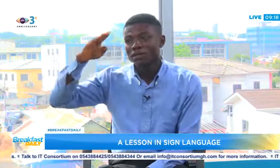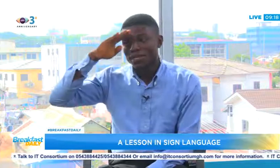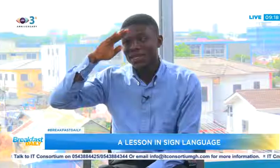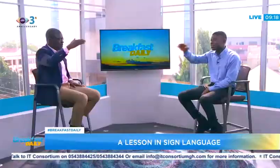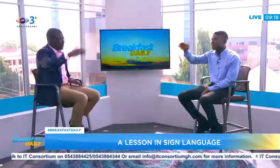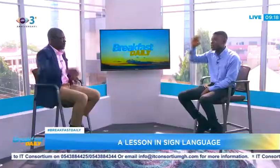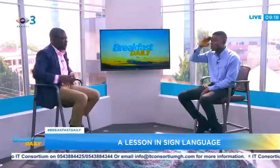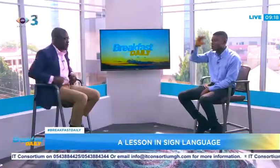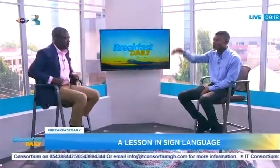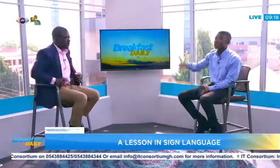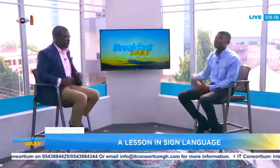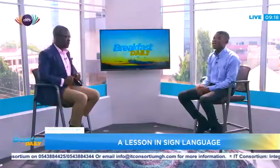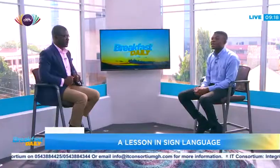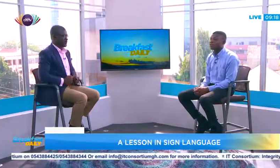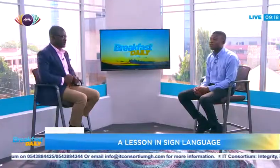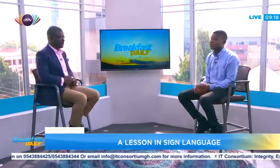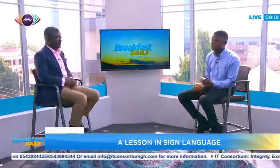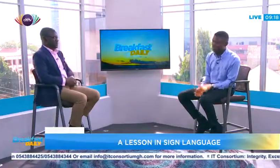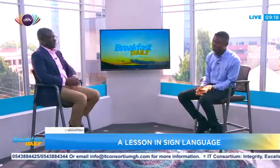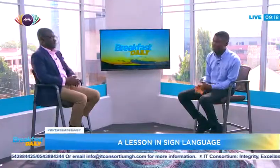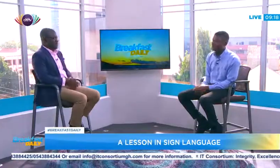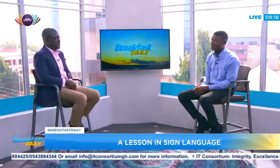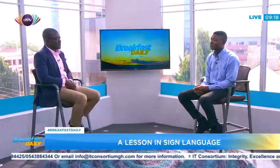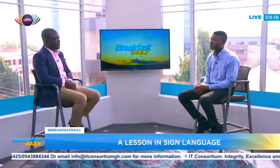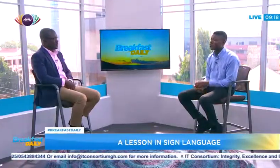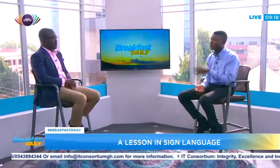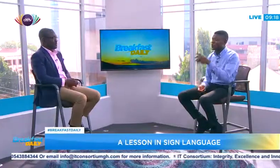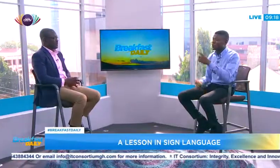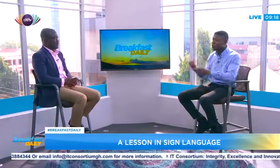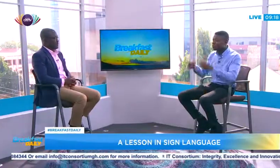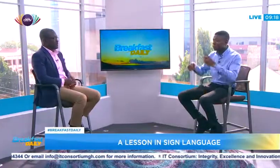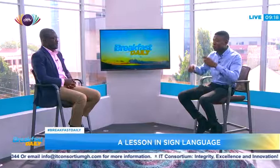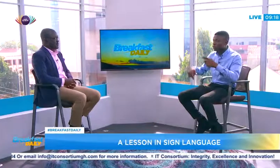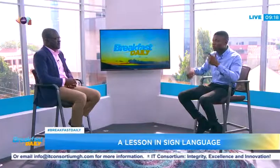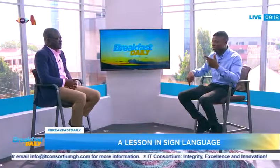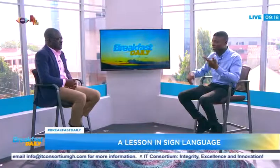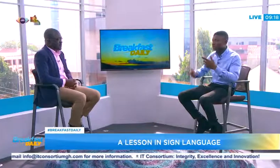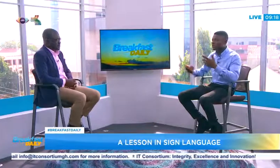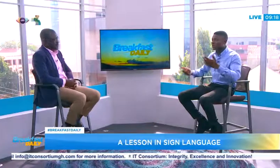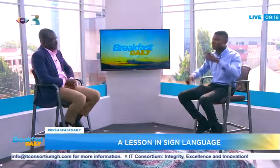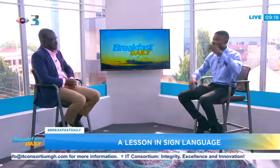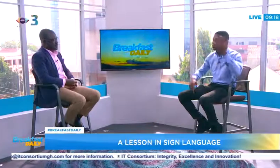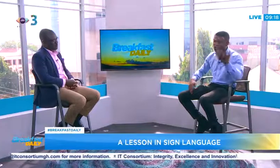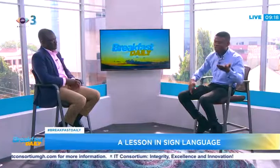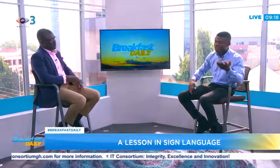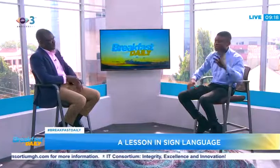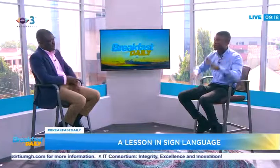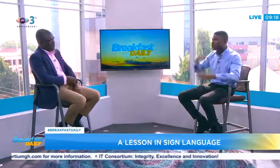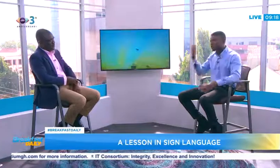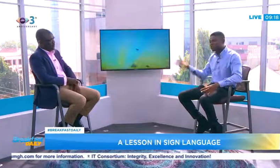this. Yes, hello. Okay. And then you greet the person. So we are going to start with greetings, which is good morning, good